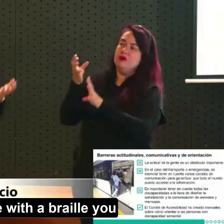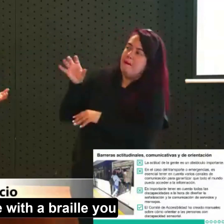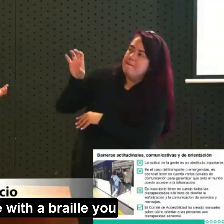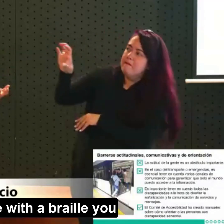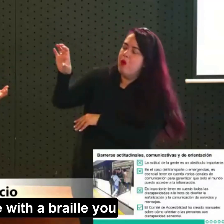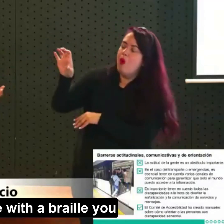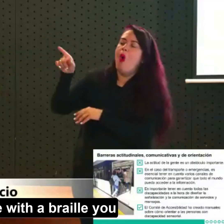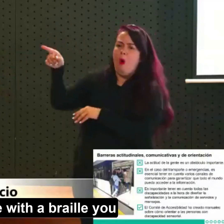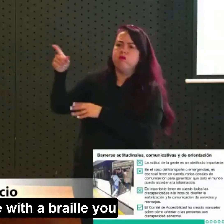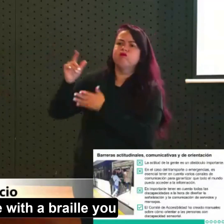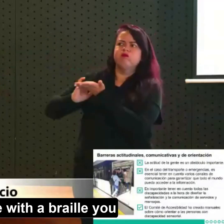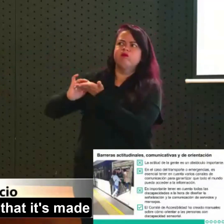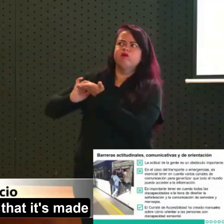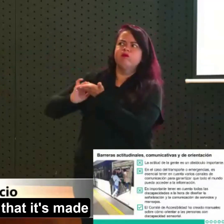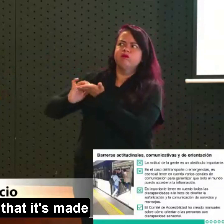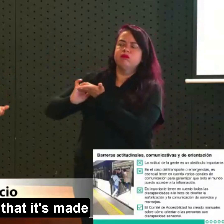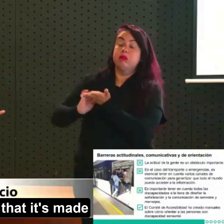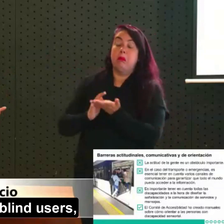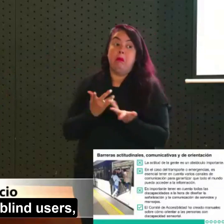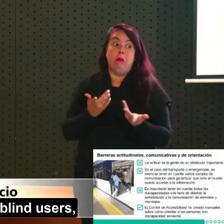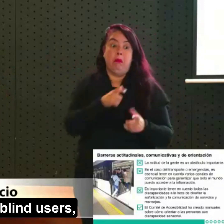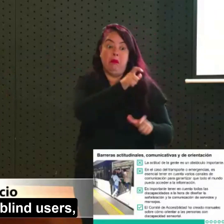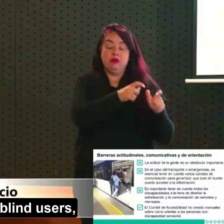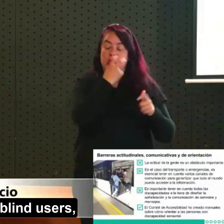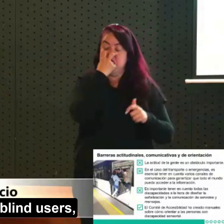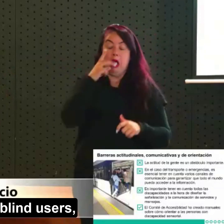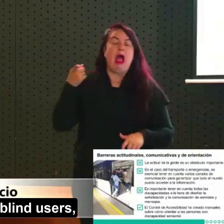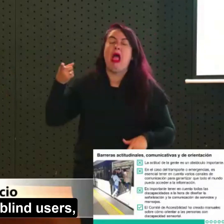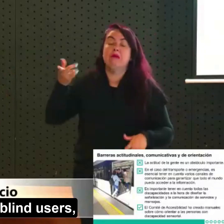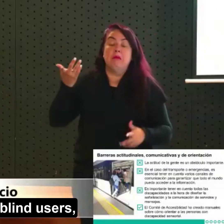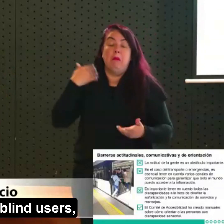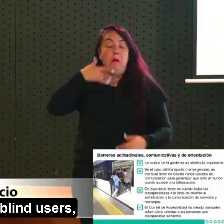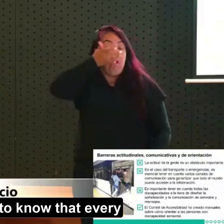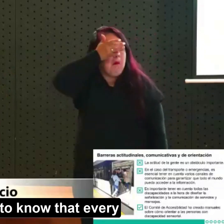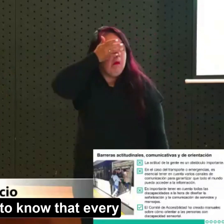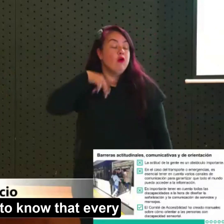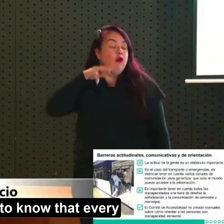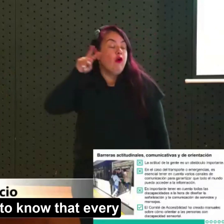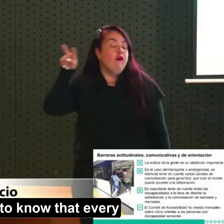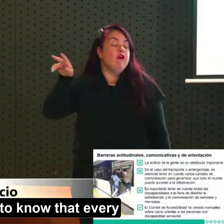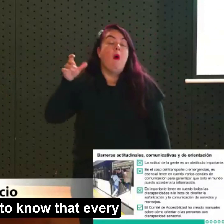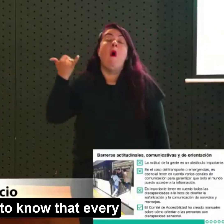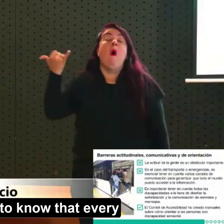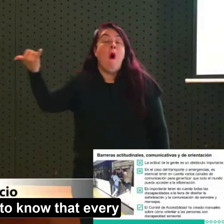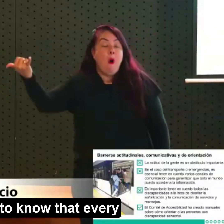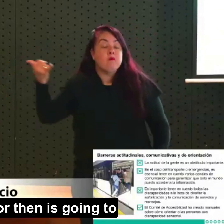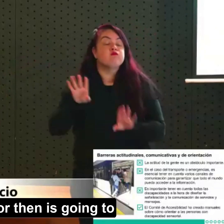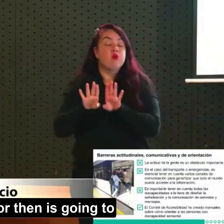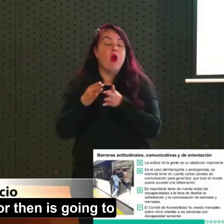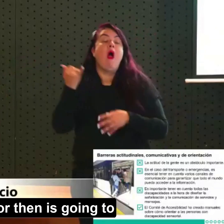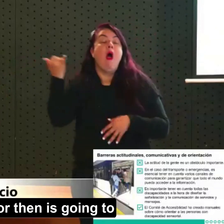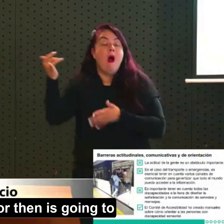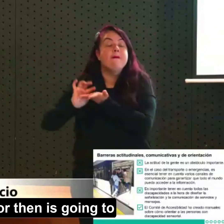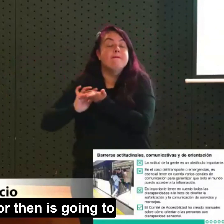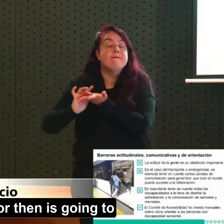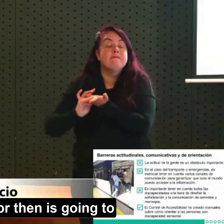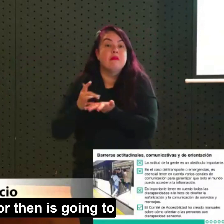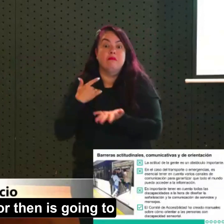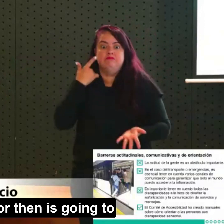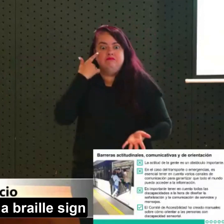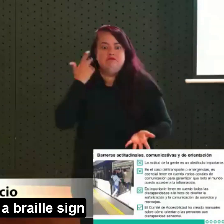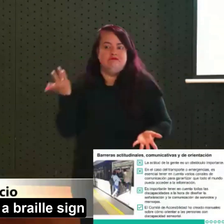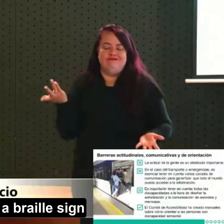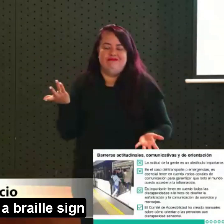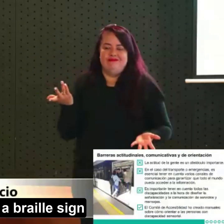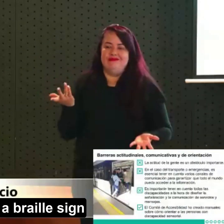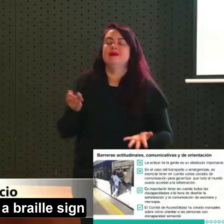a Braille, that it's made for blind users, they need to know that every single door then is going